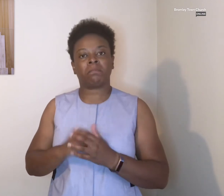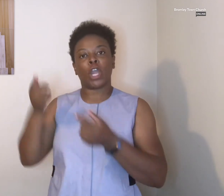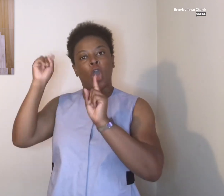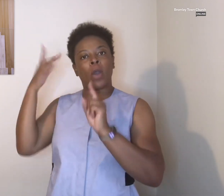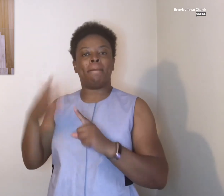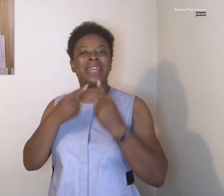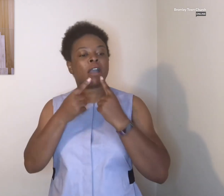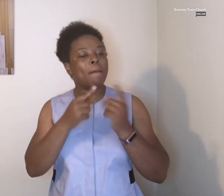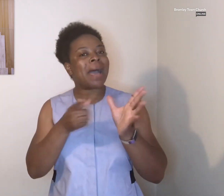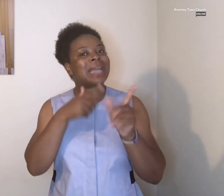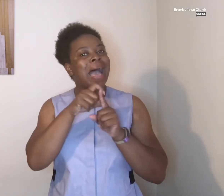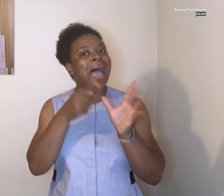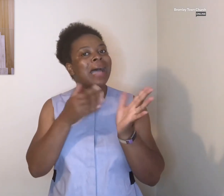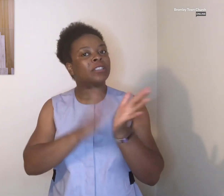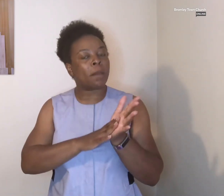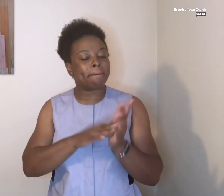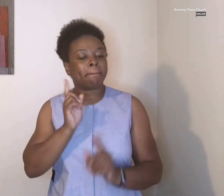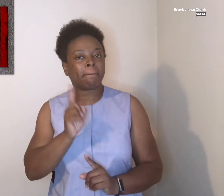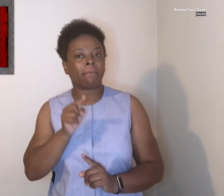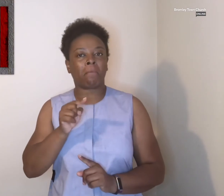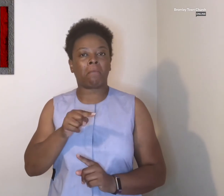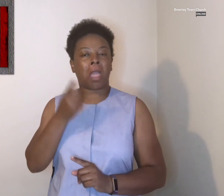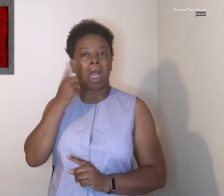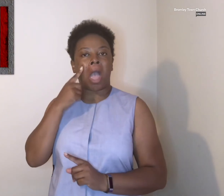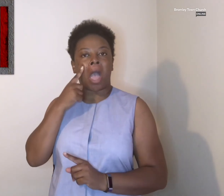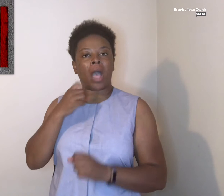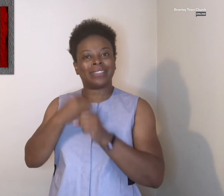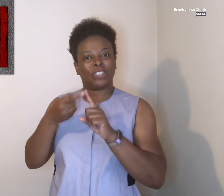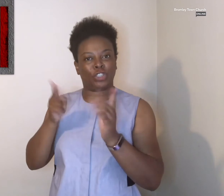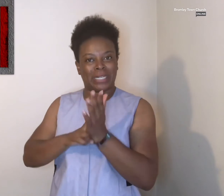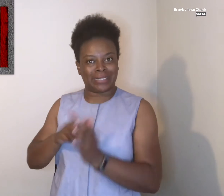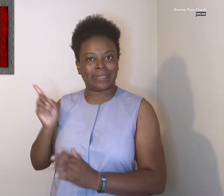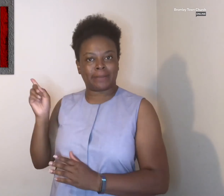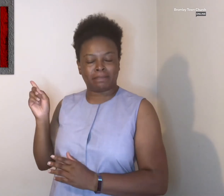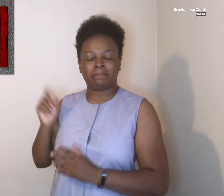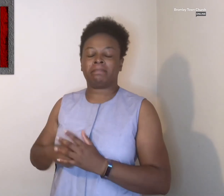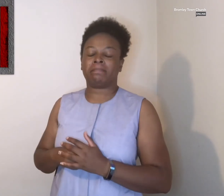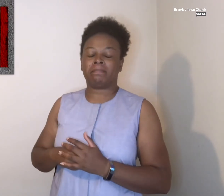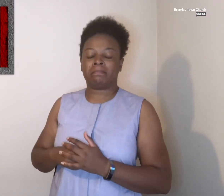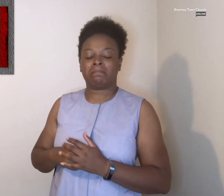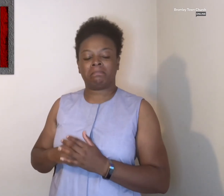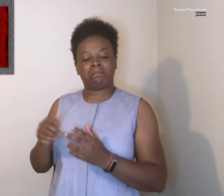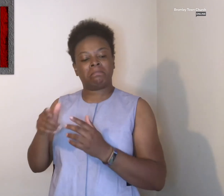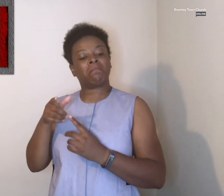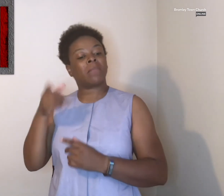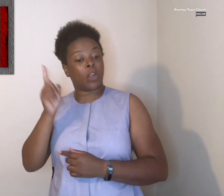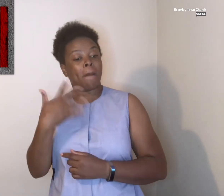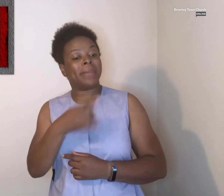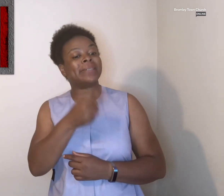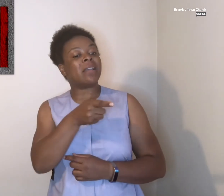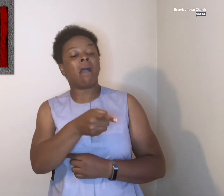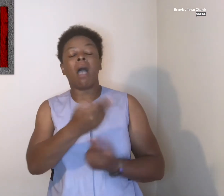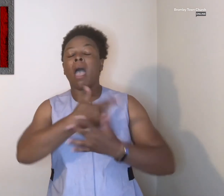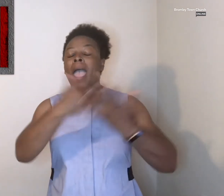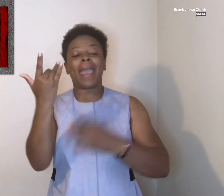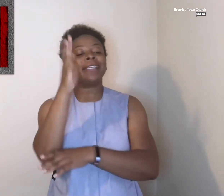2, verses 16 and 17. And the Lord God commanded the man, "You are free to eat from any tree in the garden,